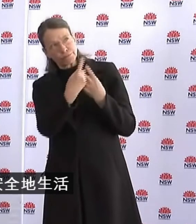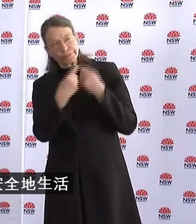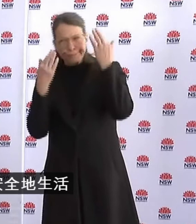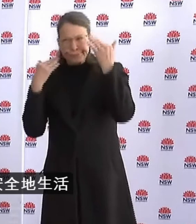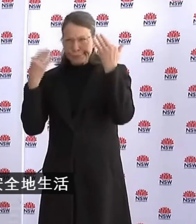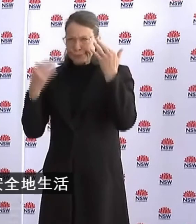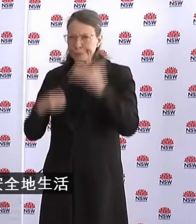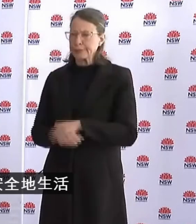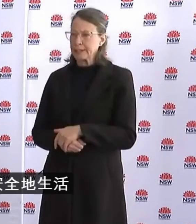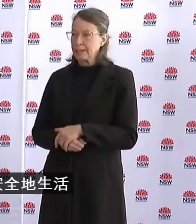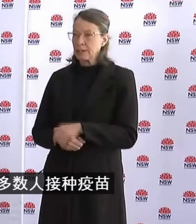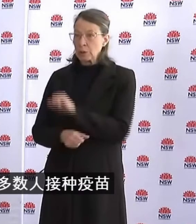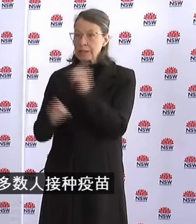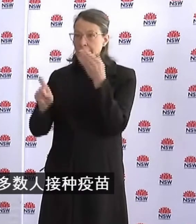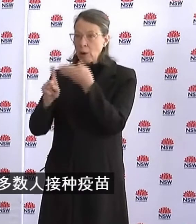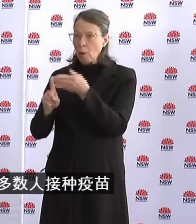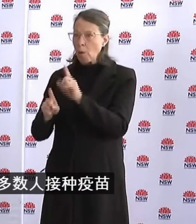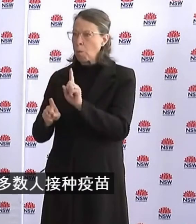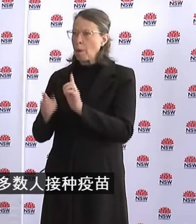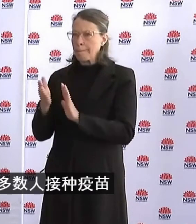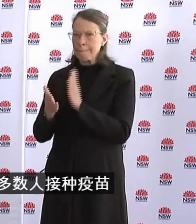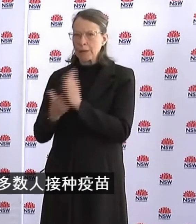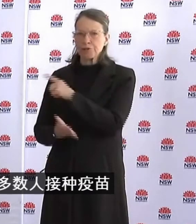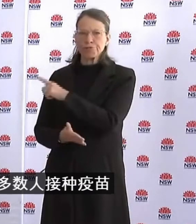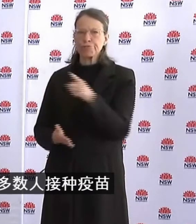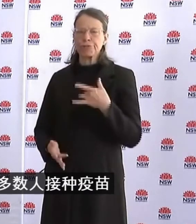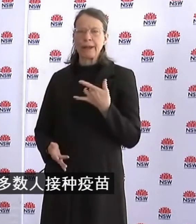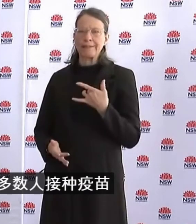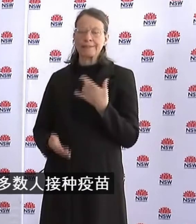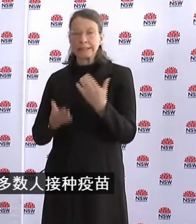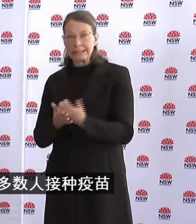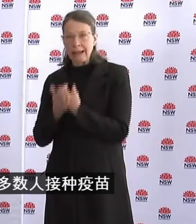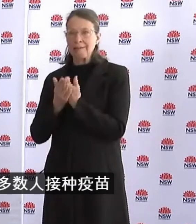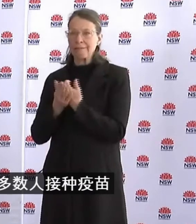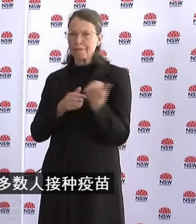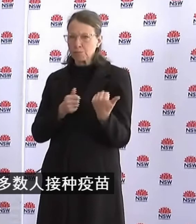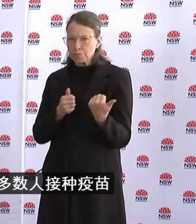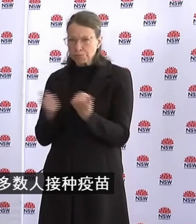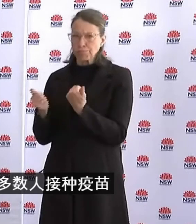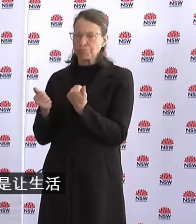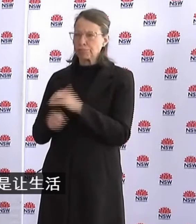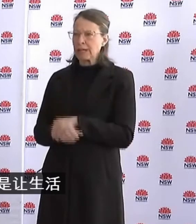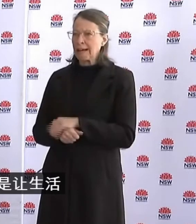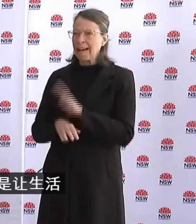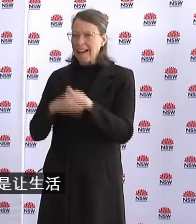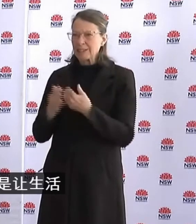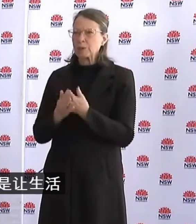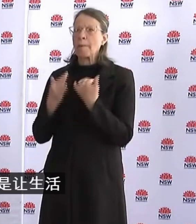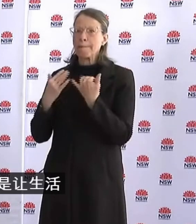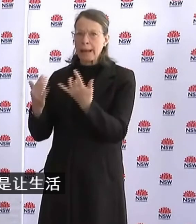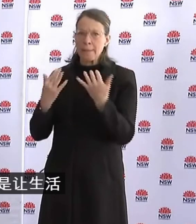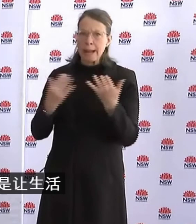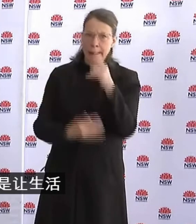our citizens living as safely and as freely as possible until we get the vast majority vaccinated. That is our